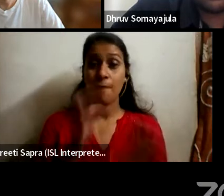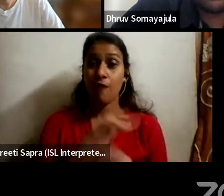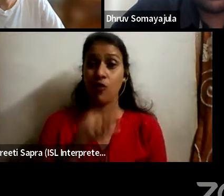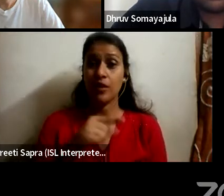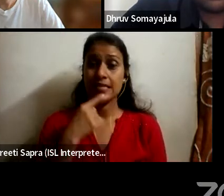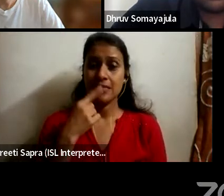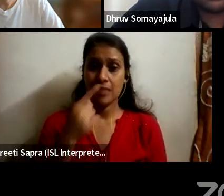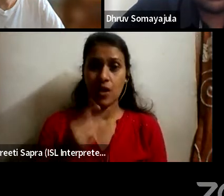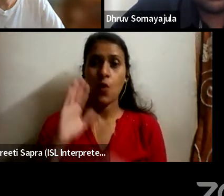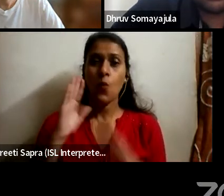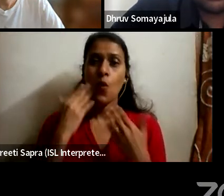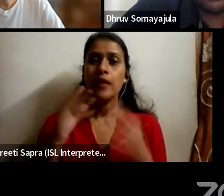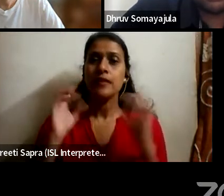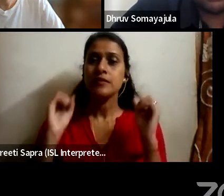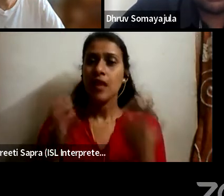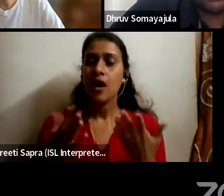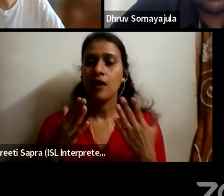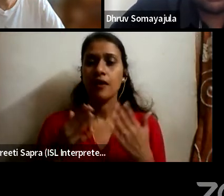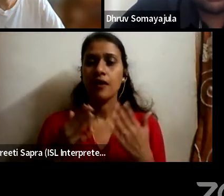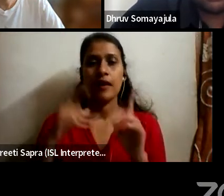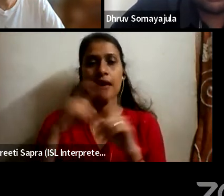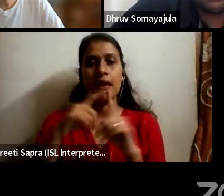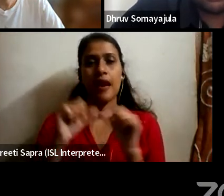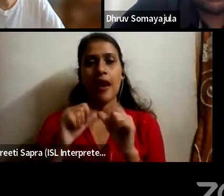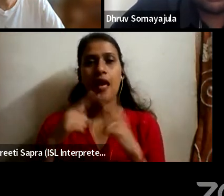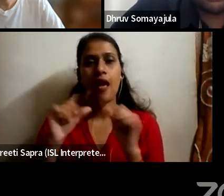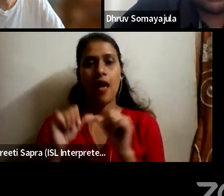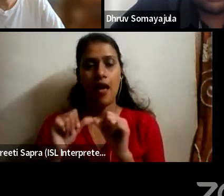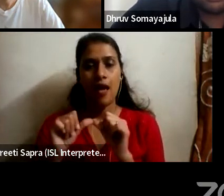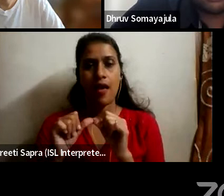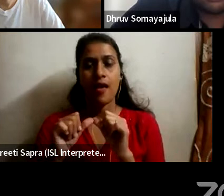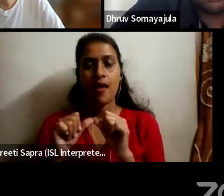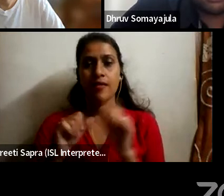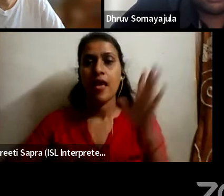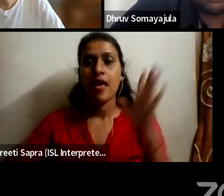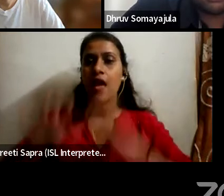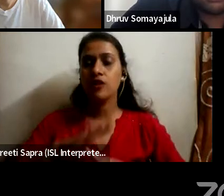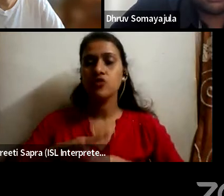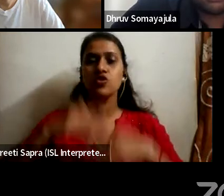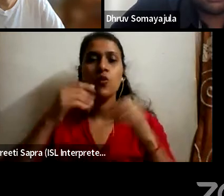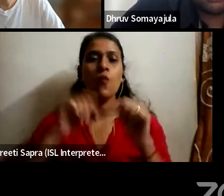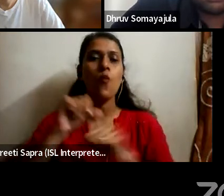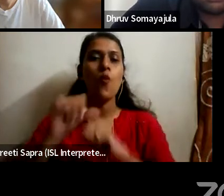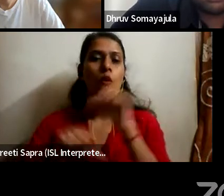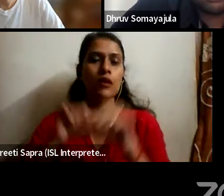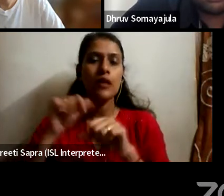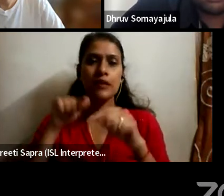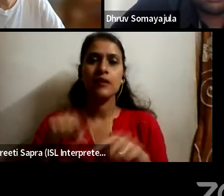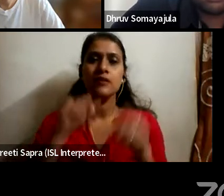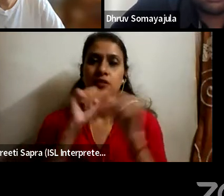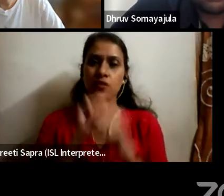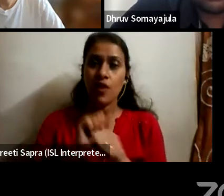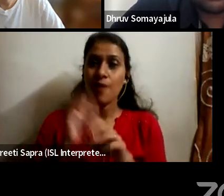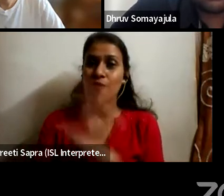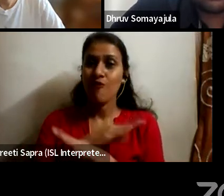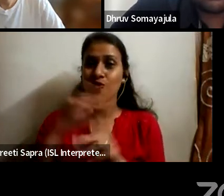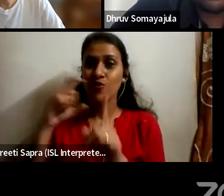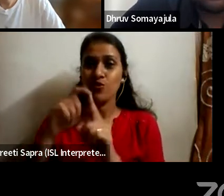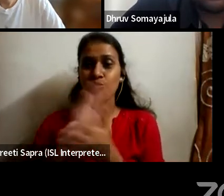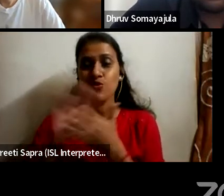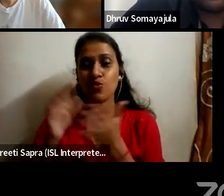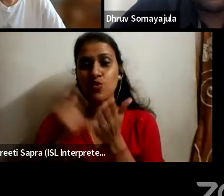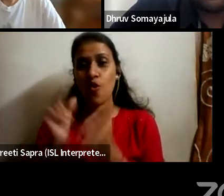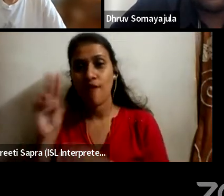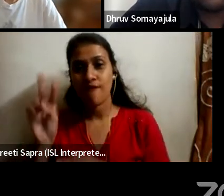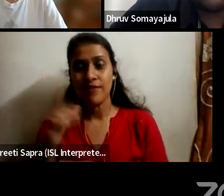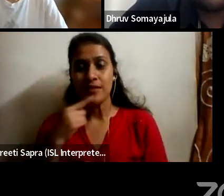one should start with the Data Protection Act followed by other principle-based laws. How would this work? As Dhruv mentioned, it could weaken or